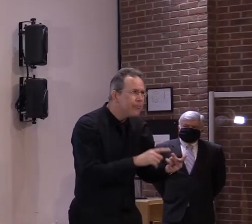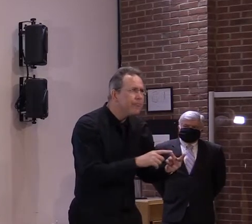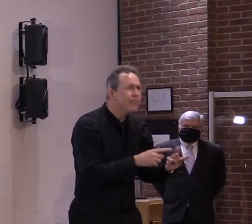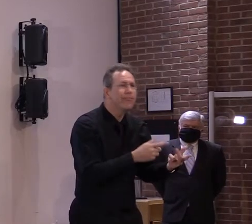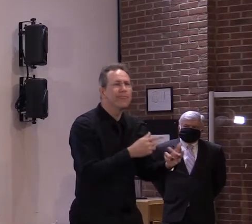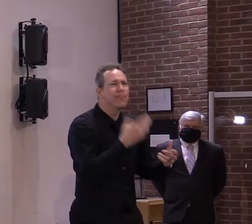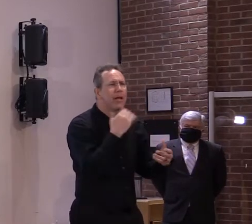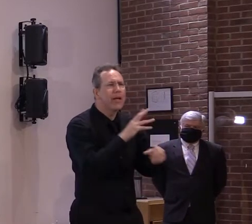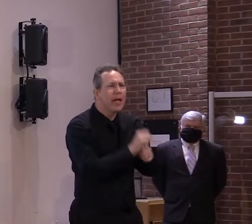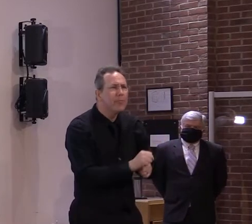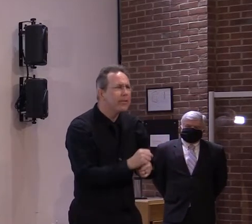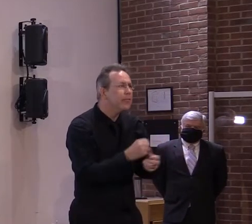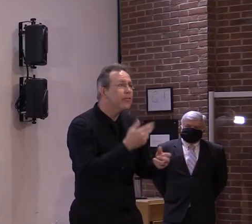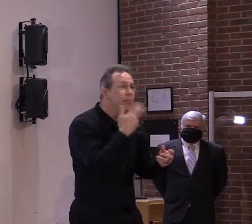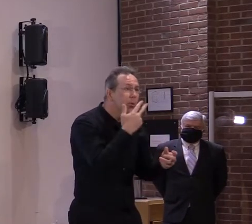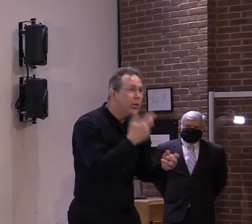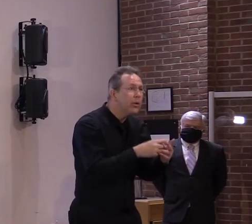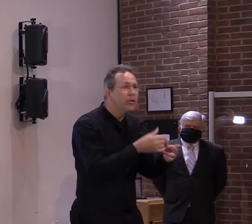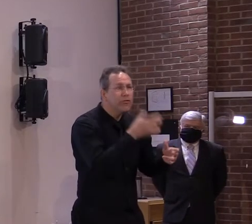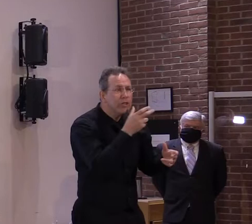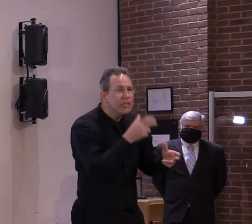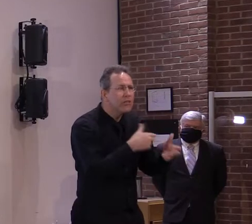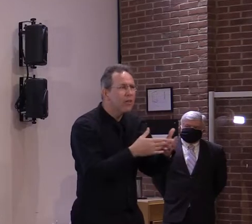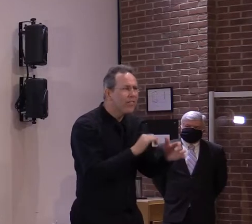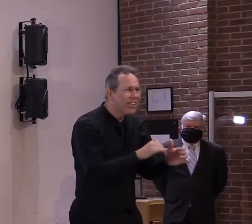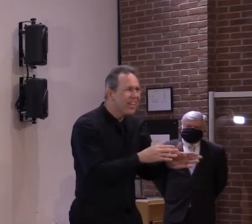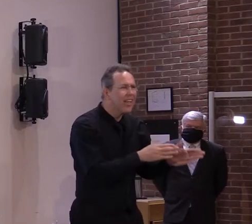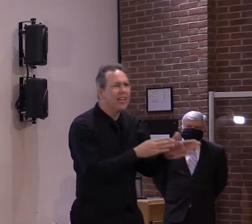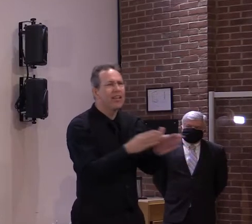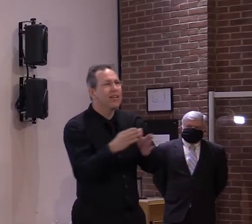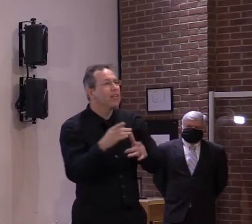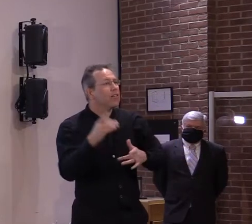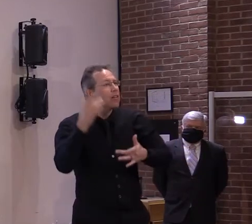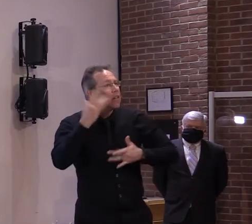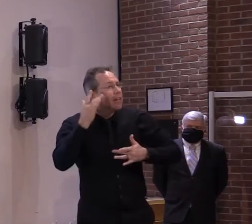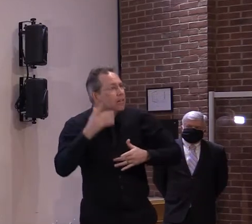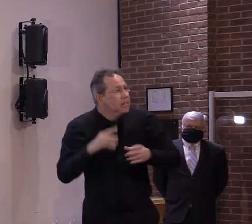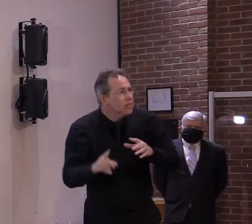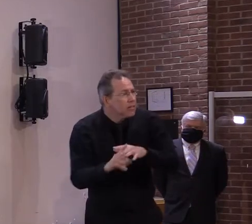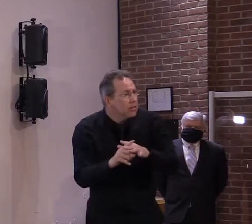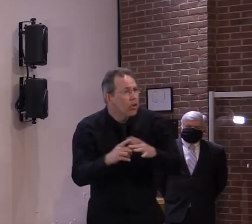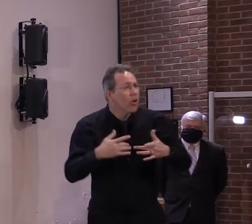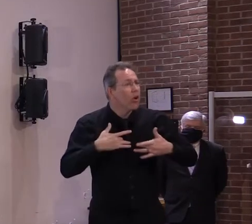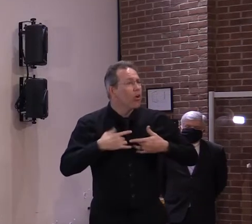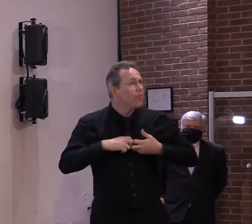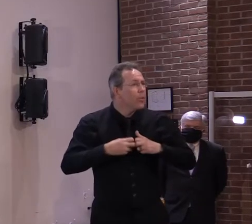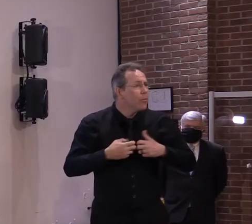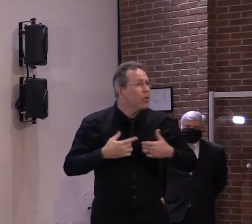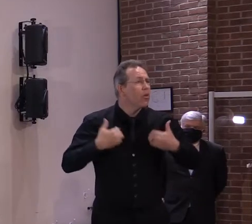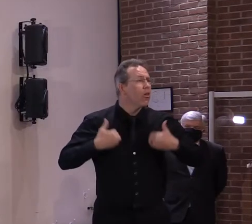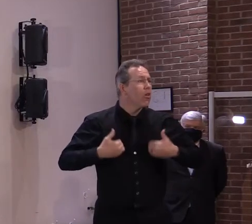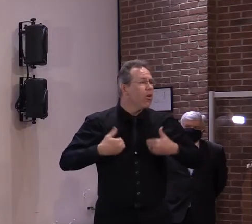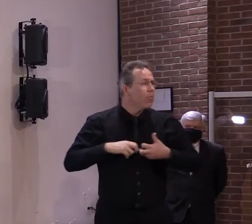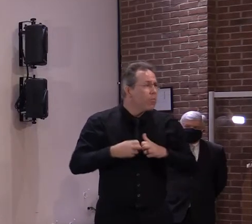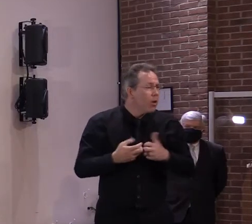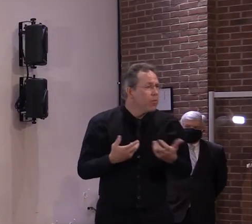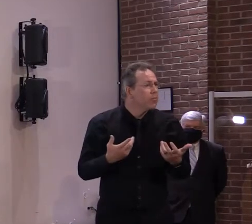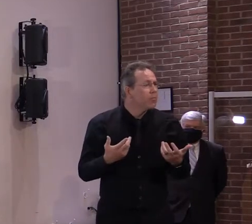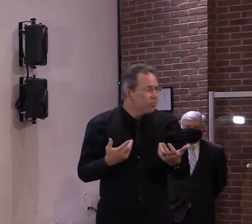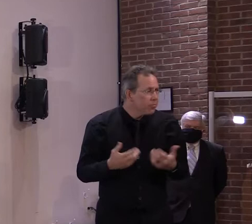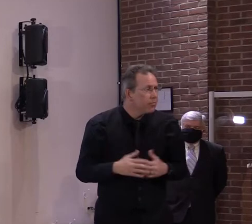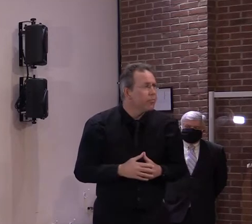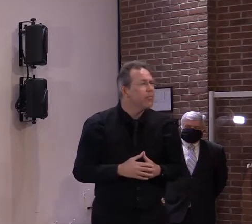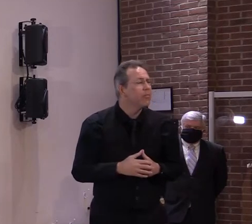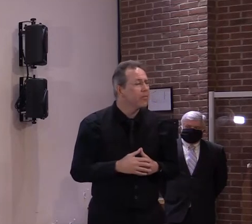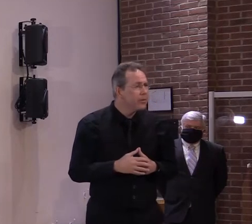four chronic diseases, heart and lung disease, diabetes, and cancer, that account for about